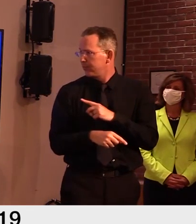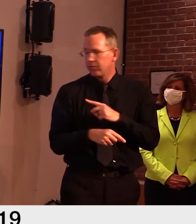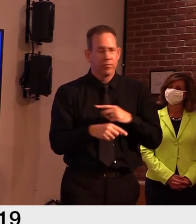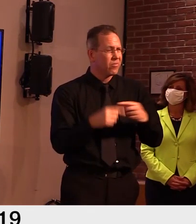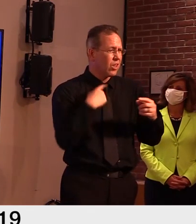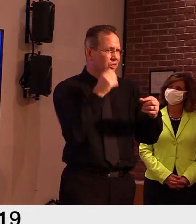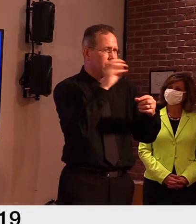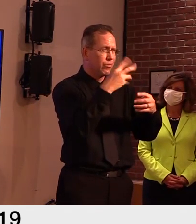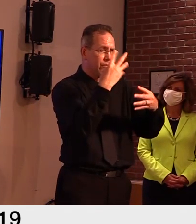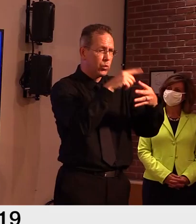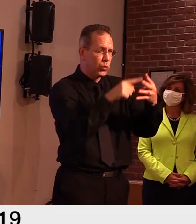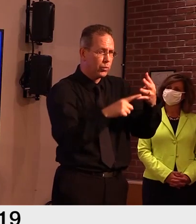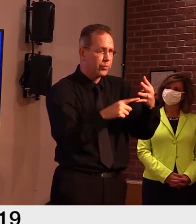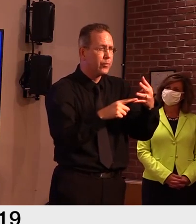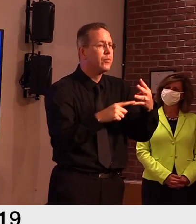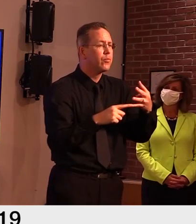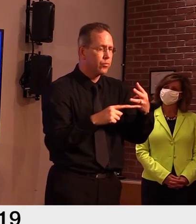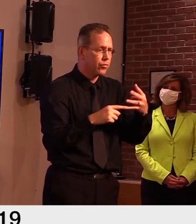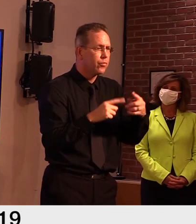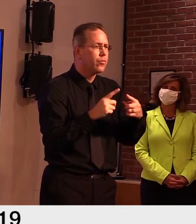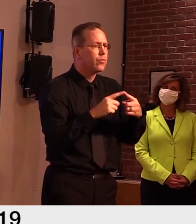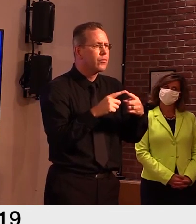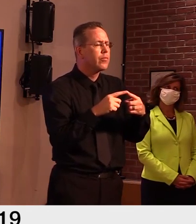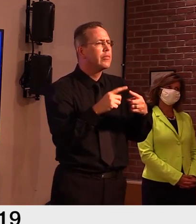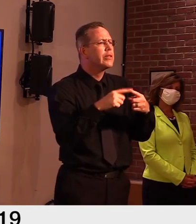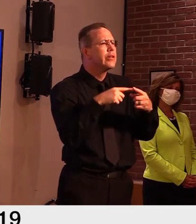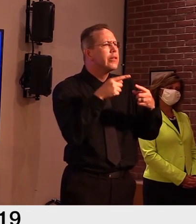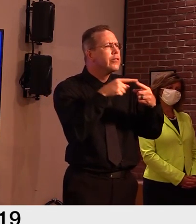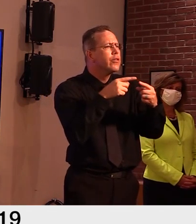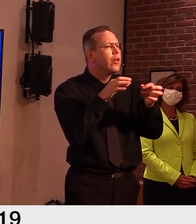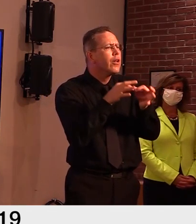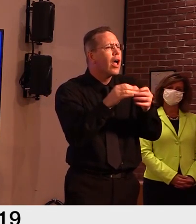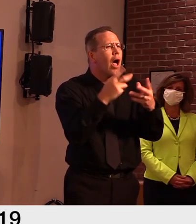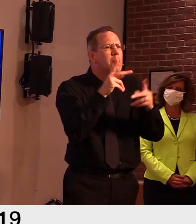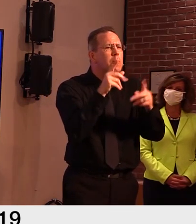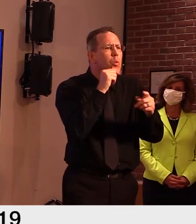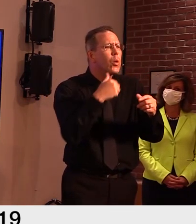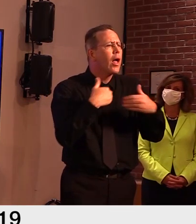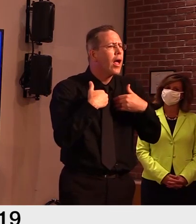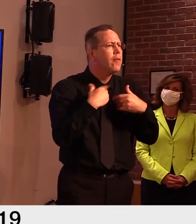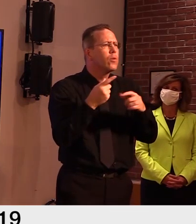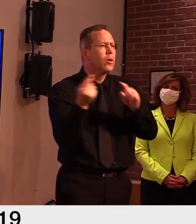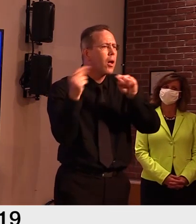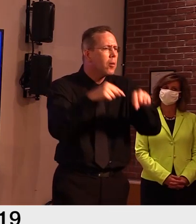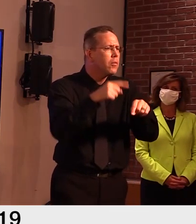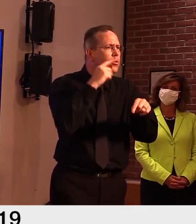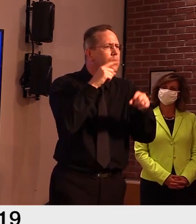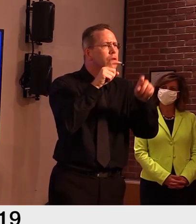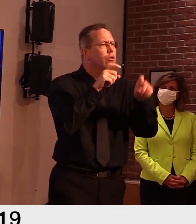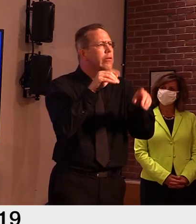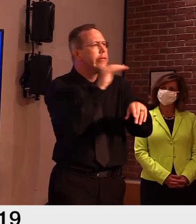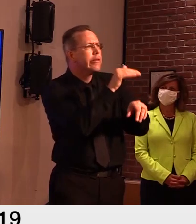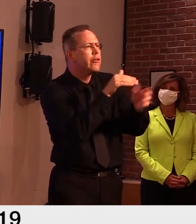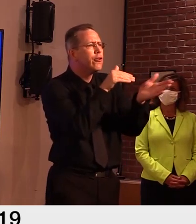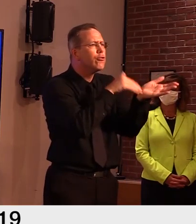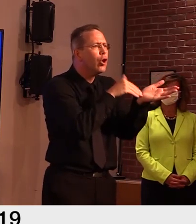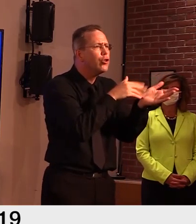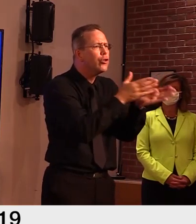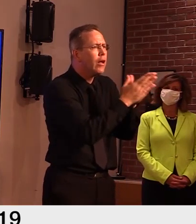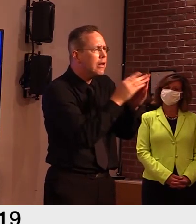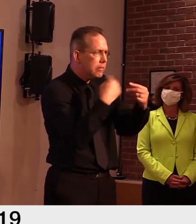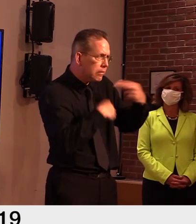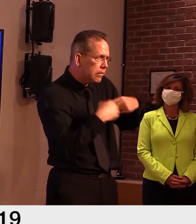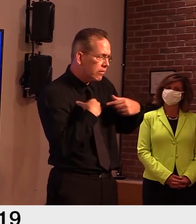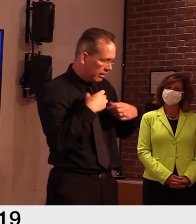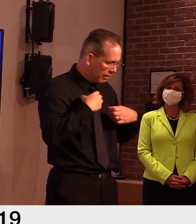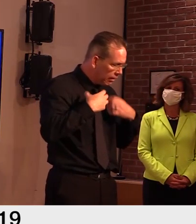going forward that can travel to Vermont without a quarantine restriction. Turning now to our four reopening metrics, where we continue to see